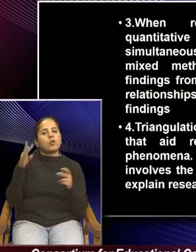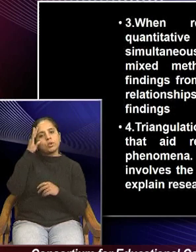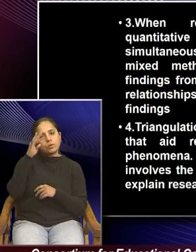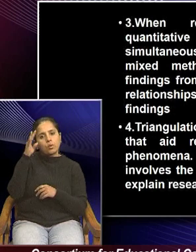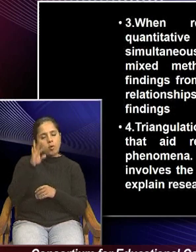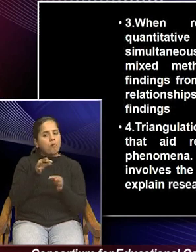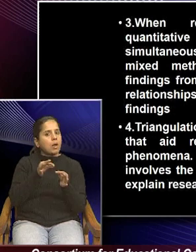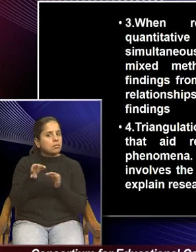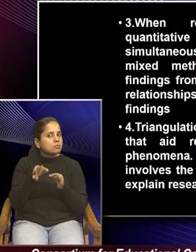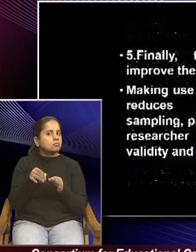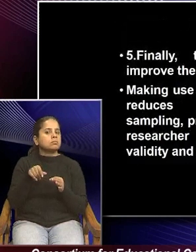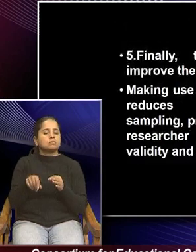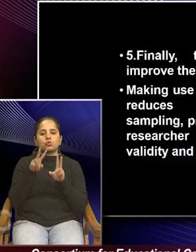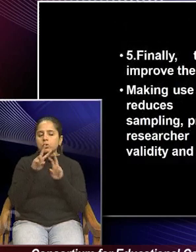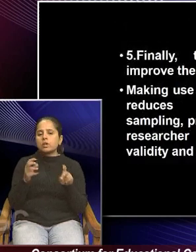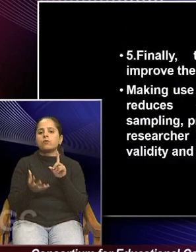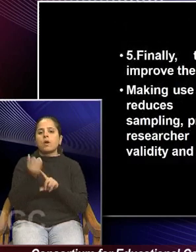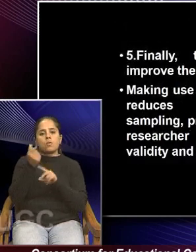to explain research findings.